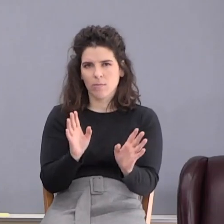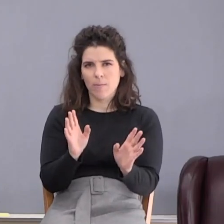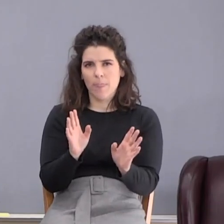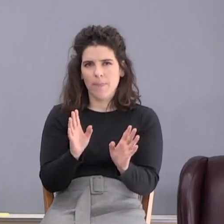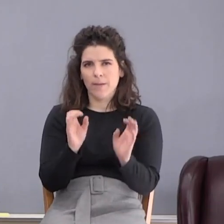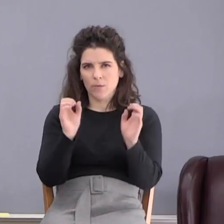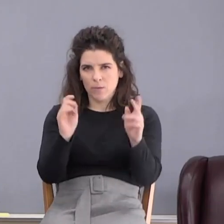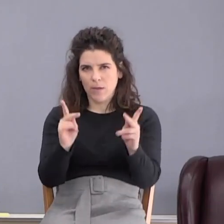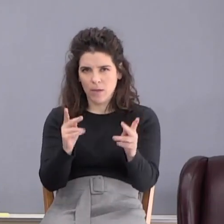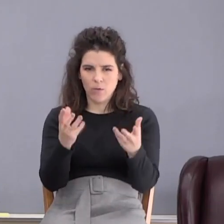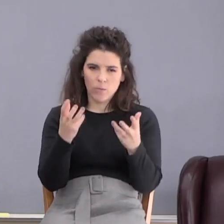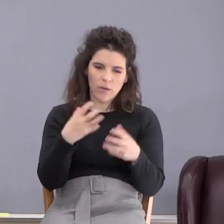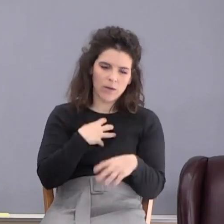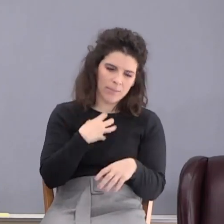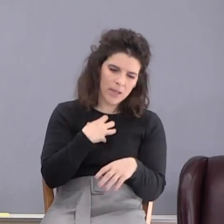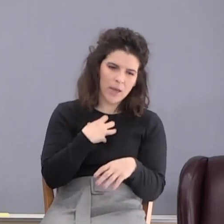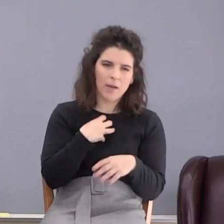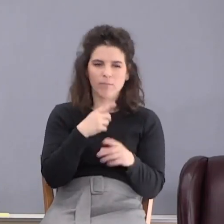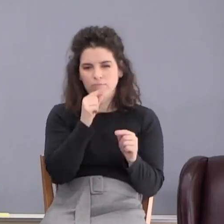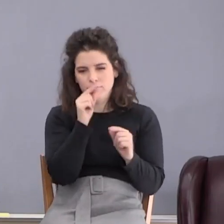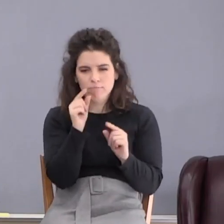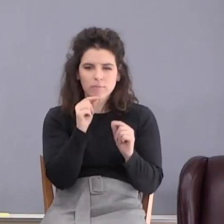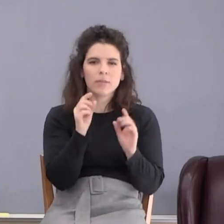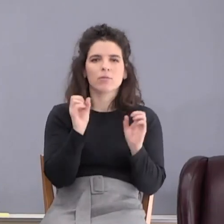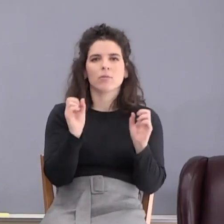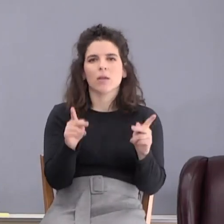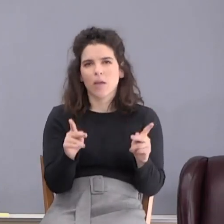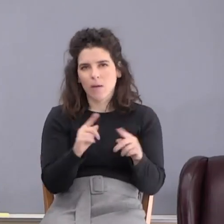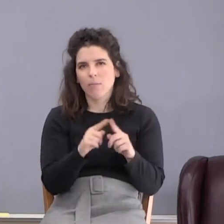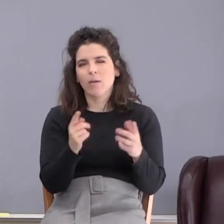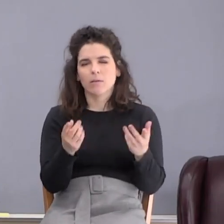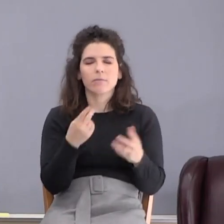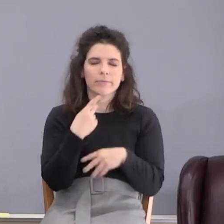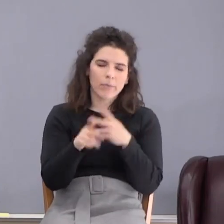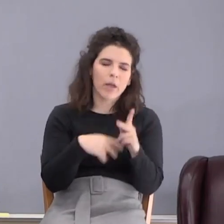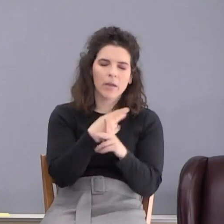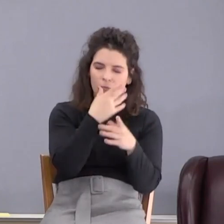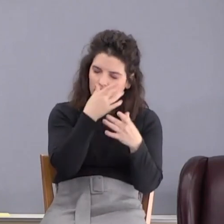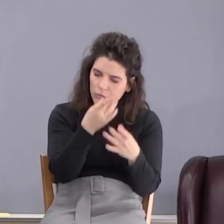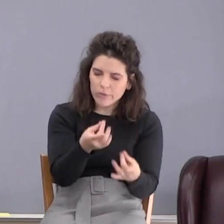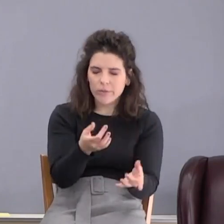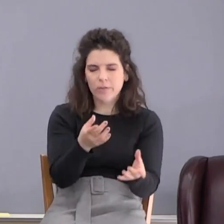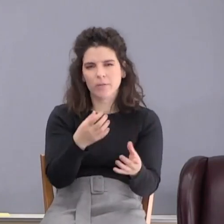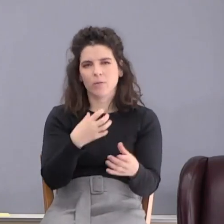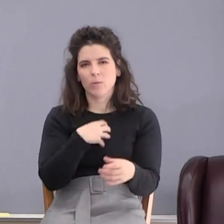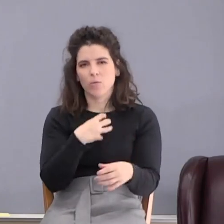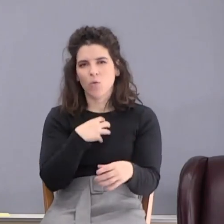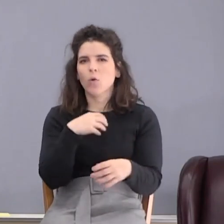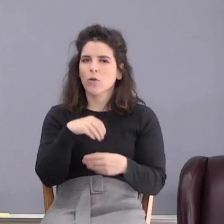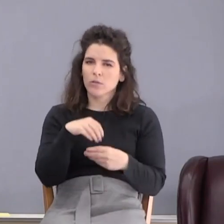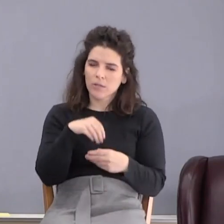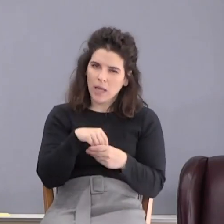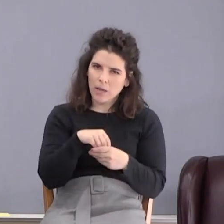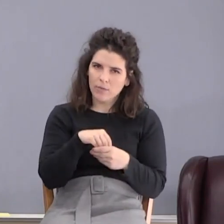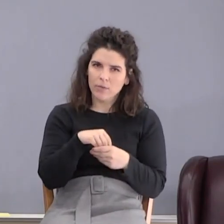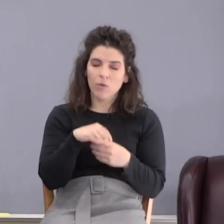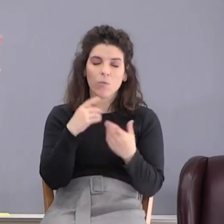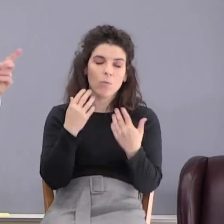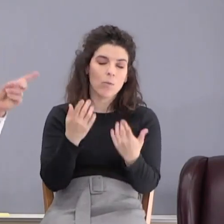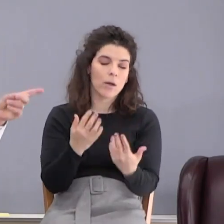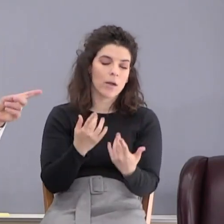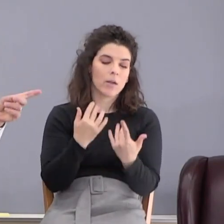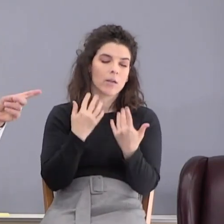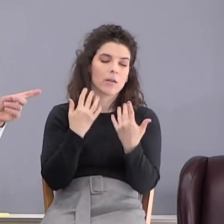mean, it's okay. You want to groan and complain and murmur. No, it's okay. But you know, it's kind of interesting. We groan within ourselves,